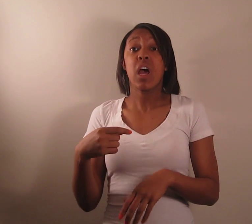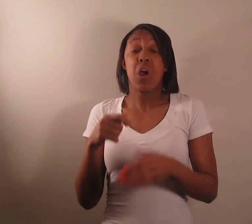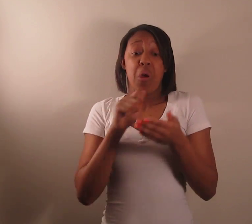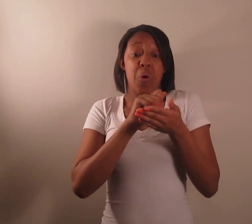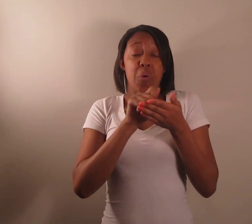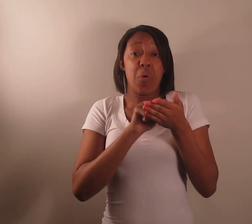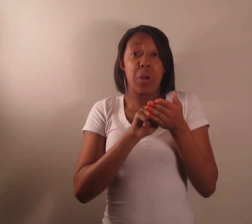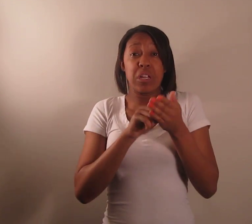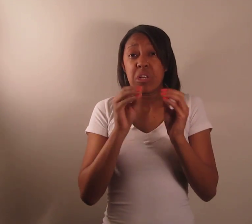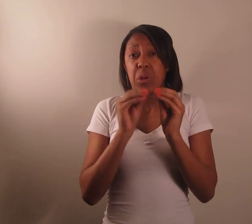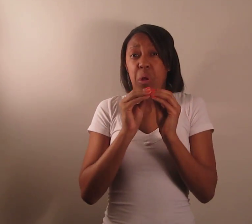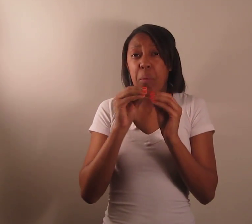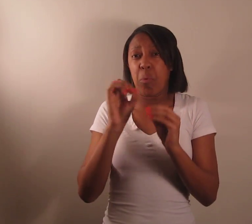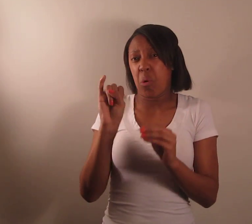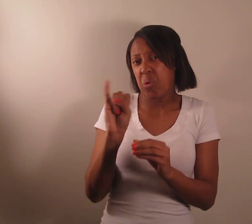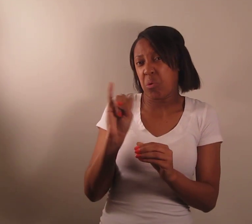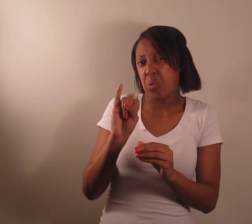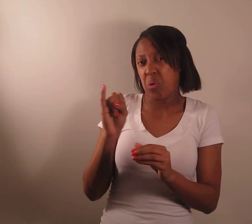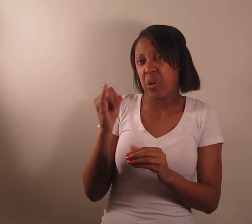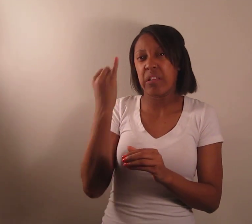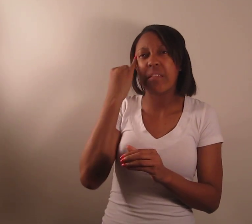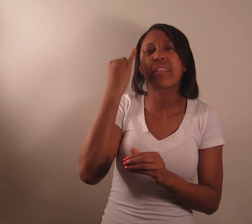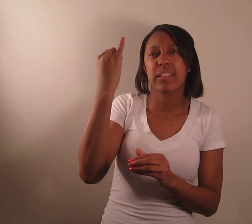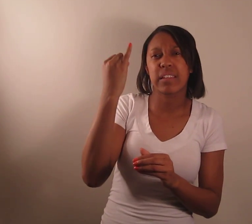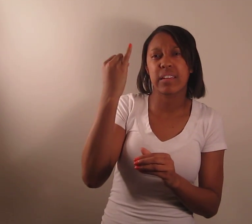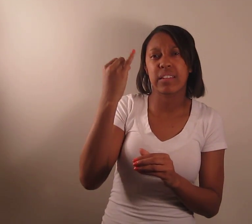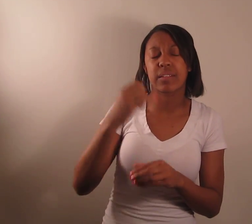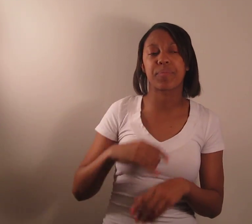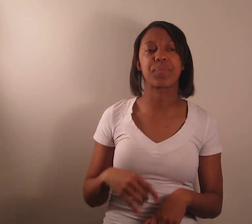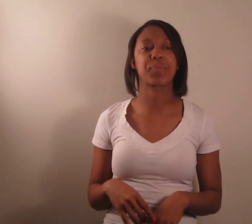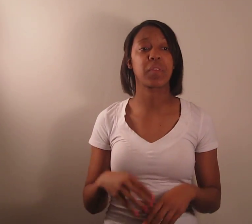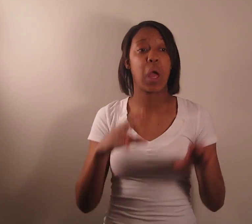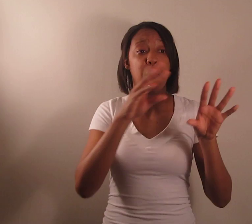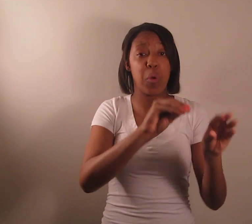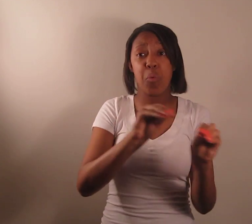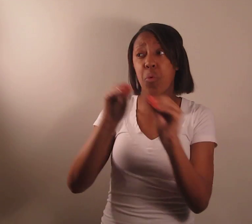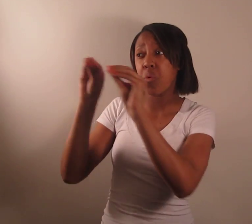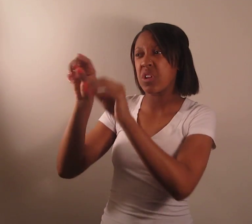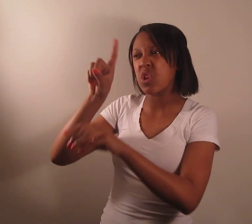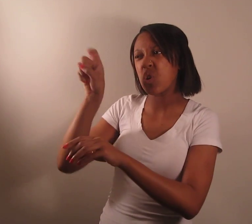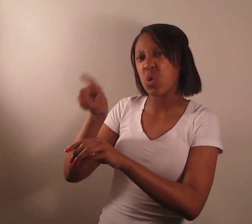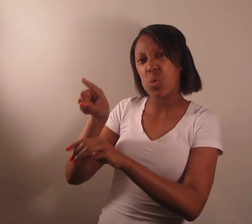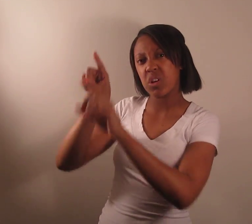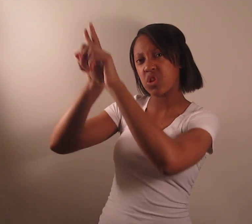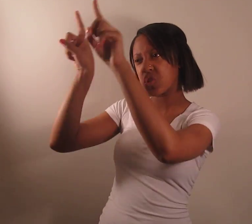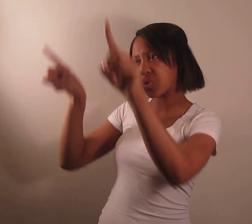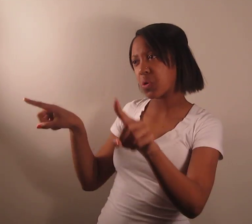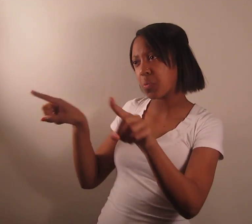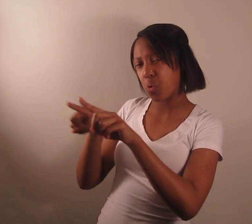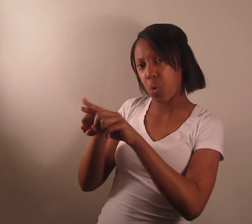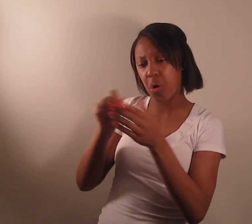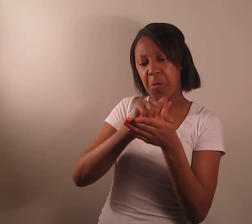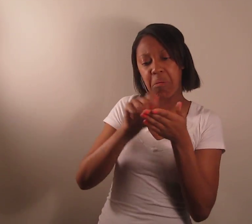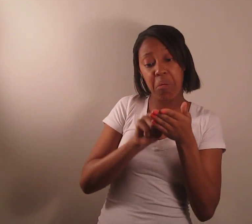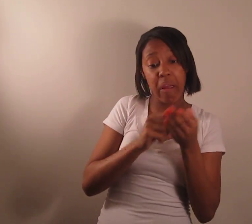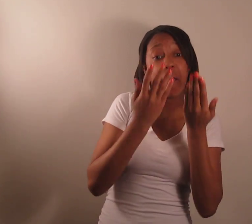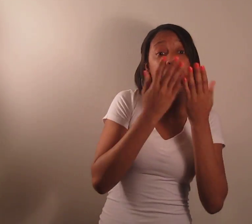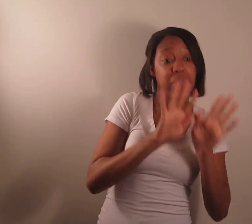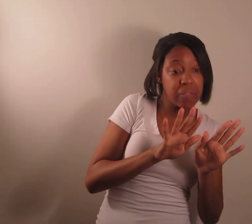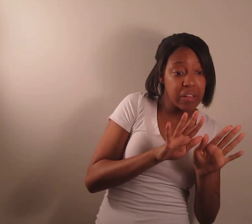over, I think I'll put it over on the concept and question board, and then you can add your sticky notes as we go for today, all right? So this